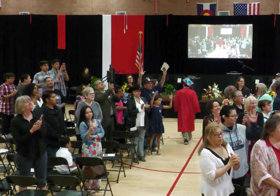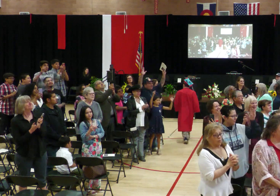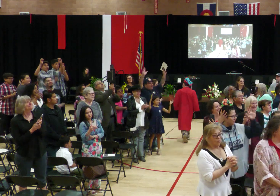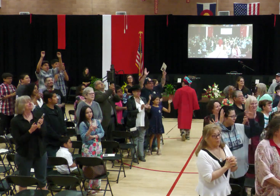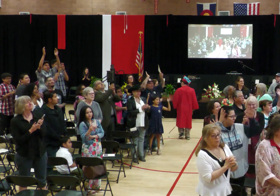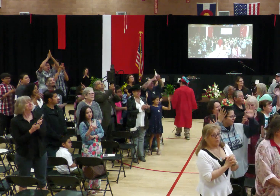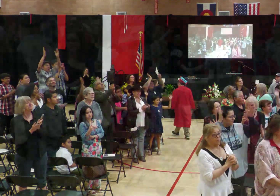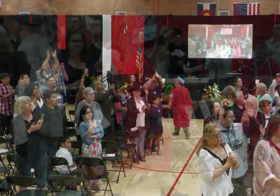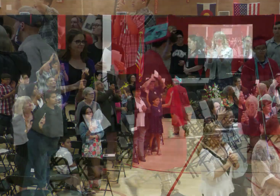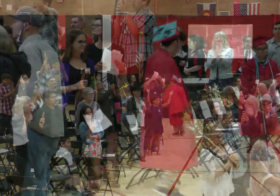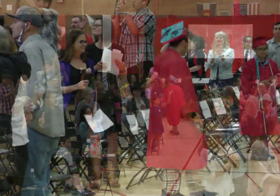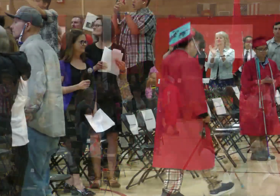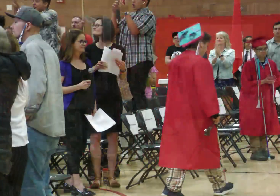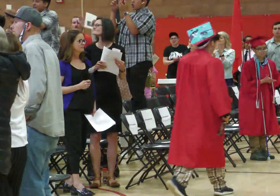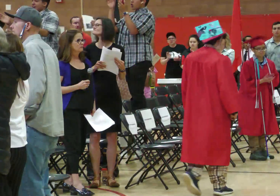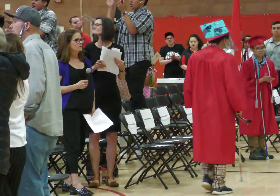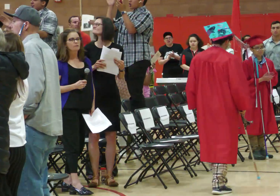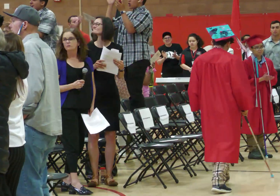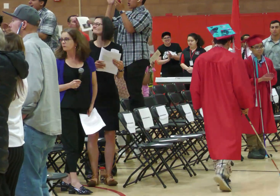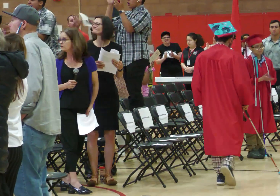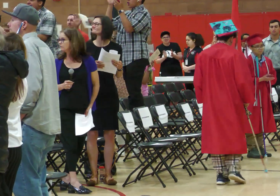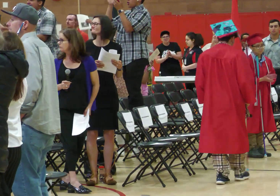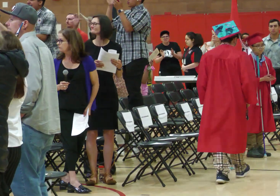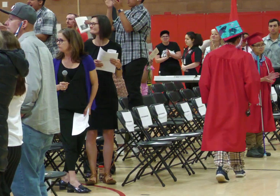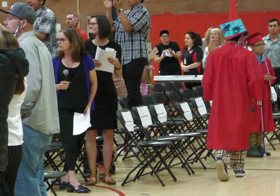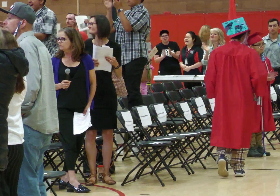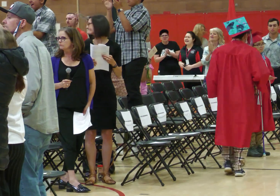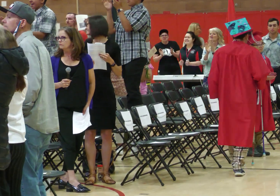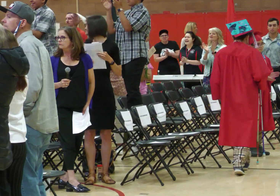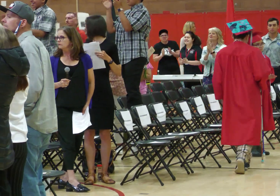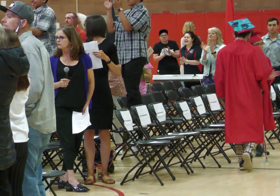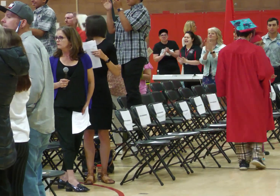wall and walks to her seat in the front row.